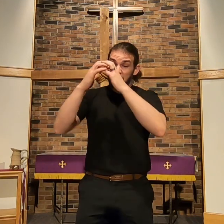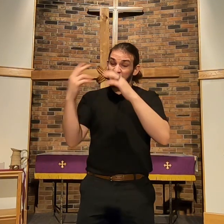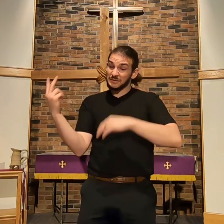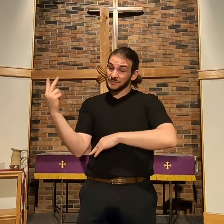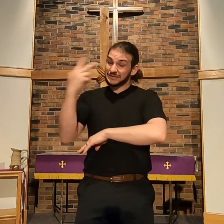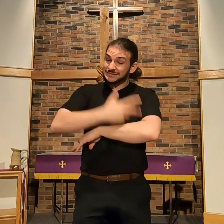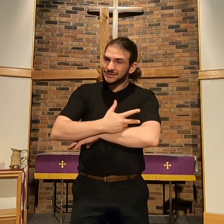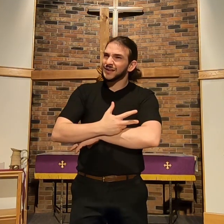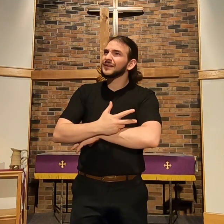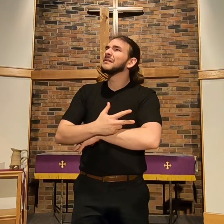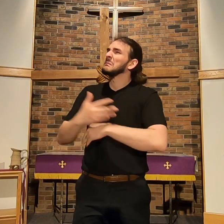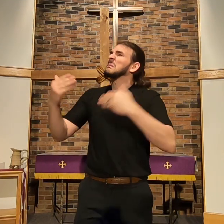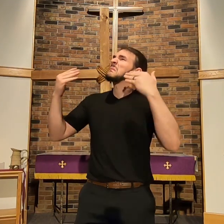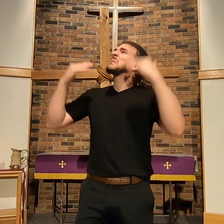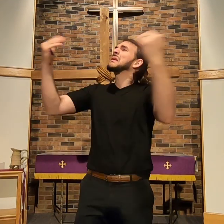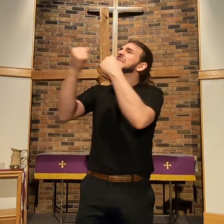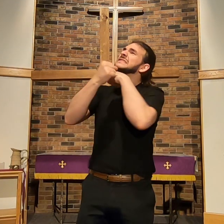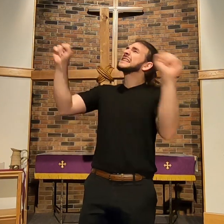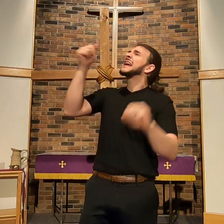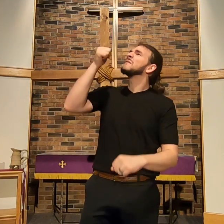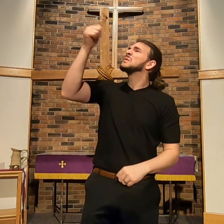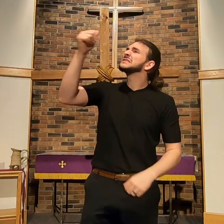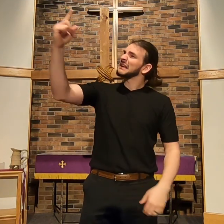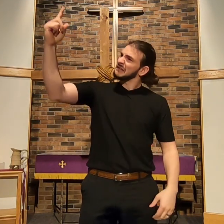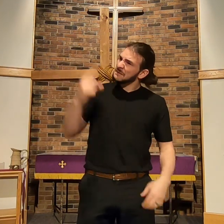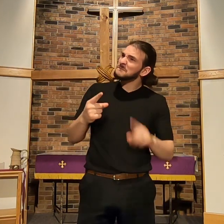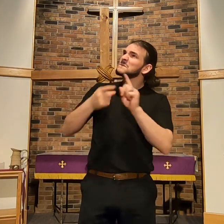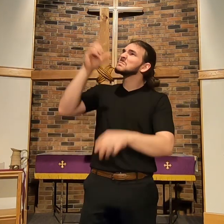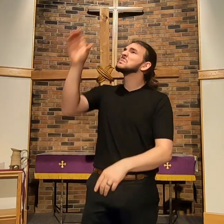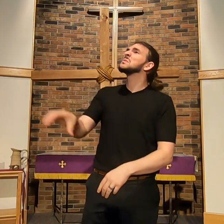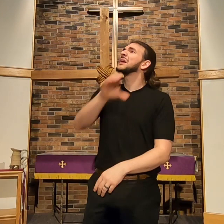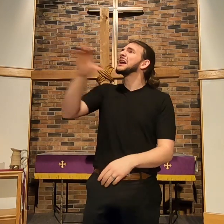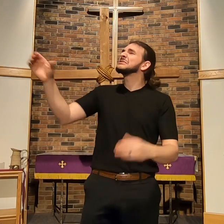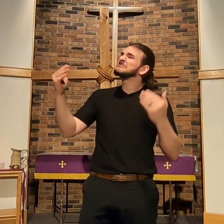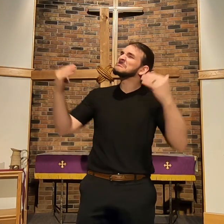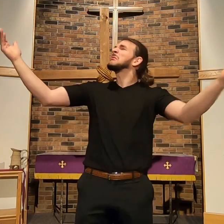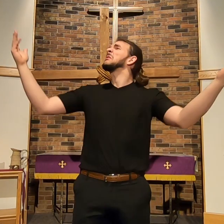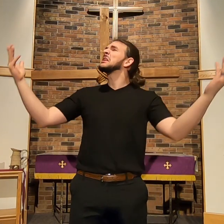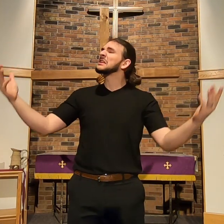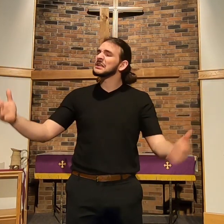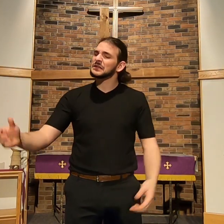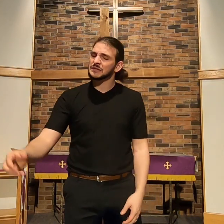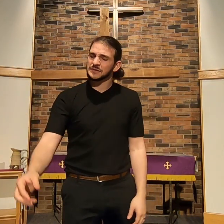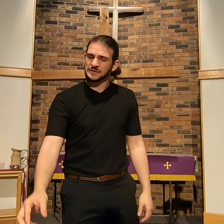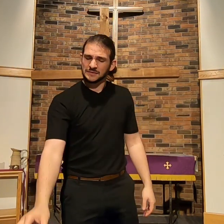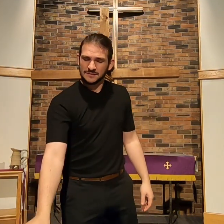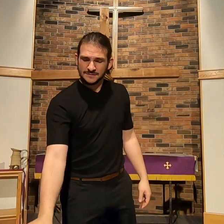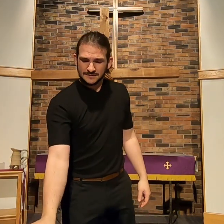build it again in 3 days. Save yourself and come down from the cross."